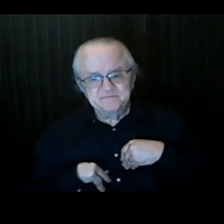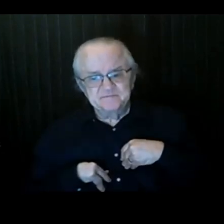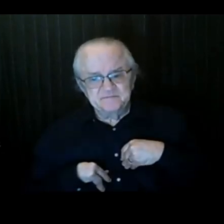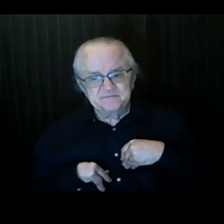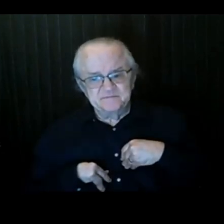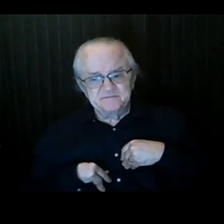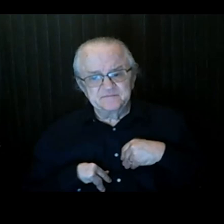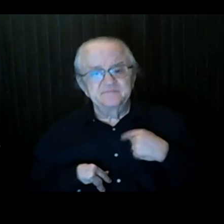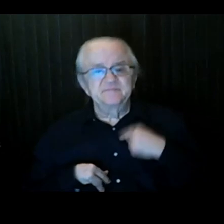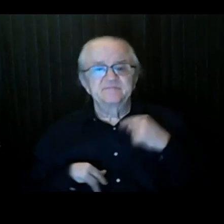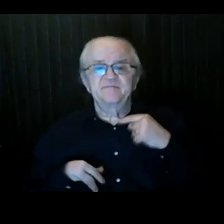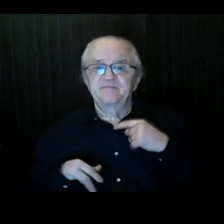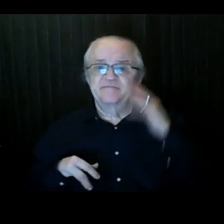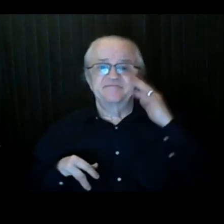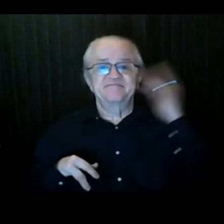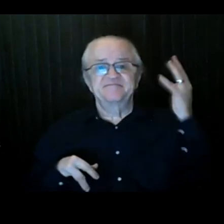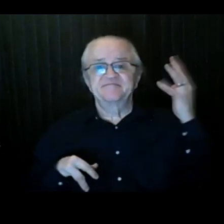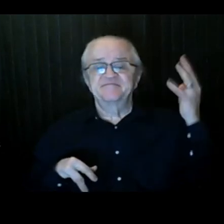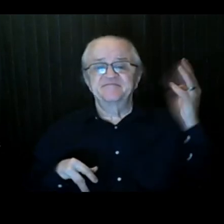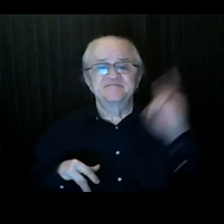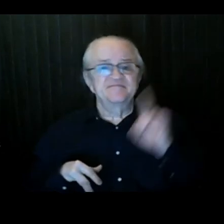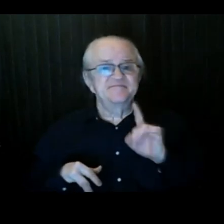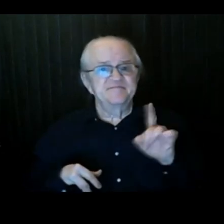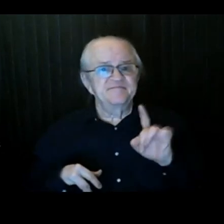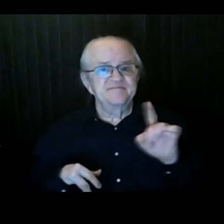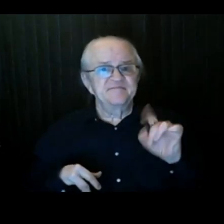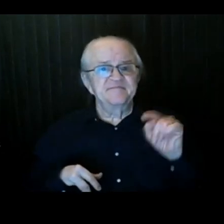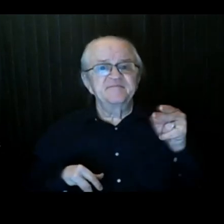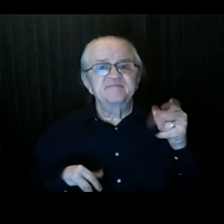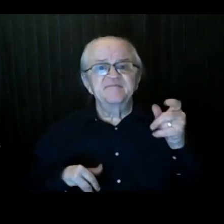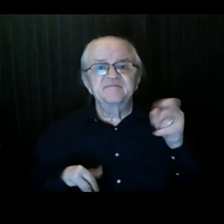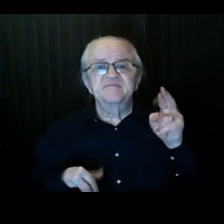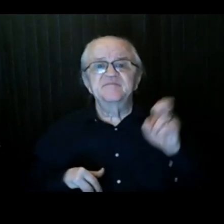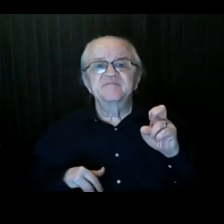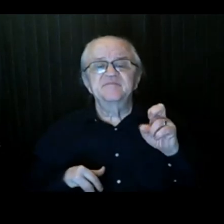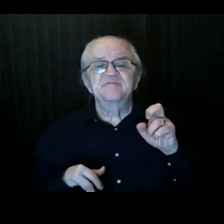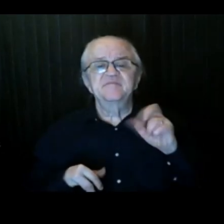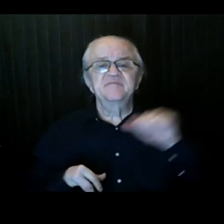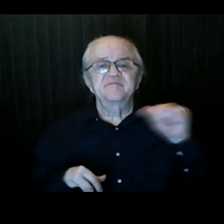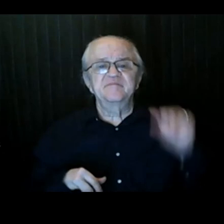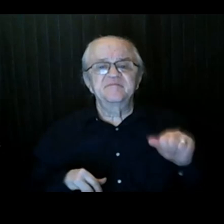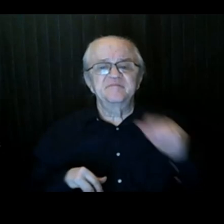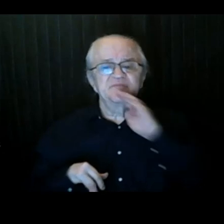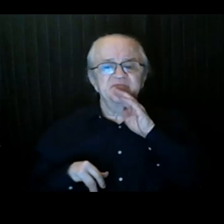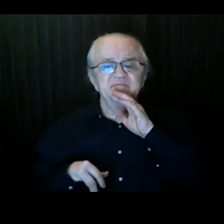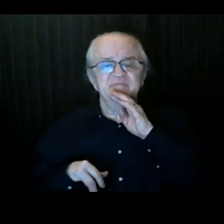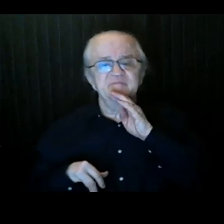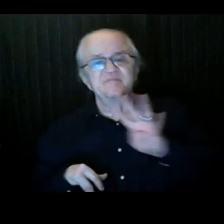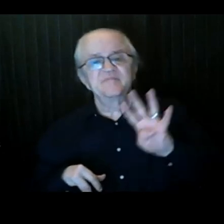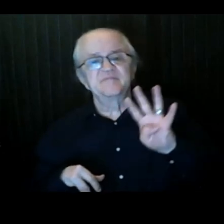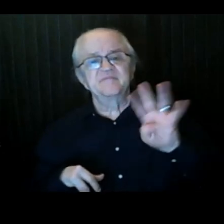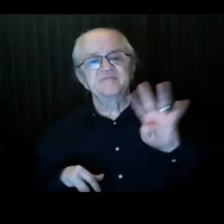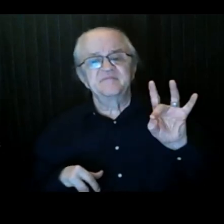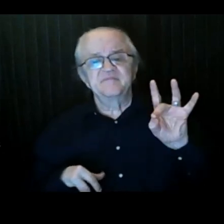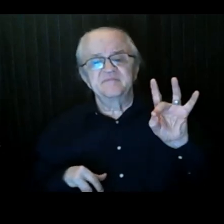And I wandered in to the Hideout Theater in Austin, Texas. I was 48 years old.